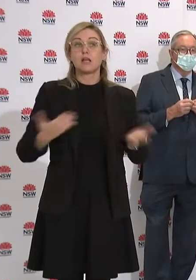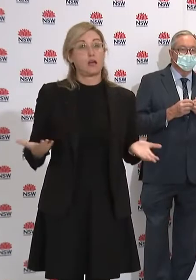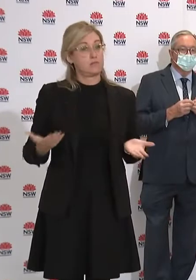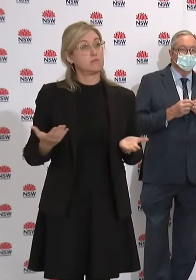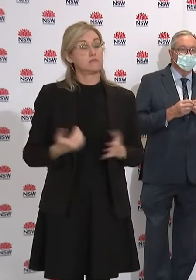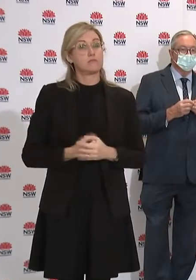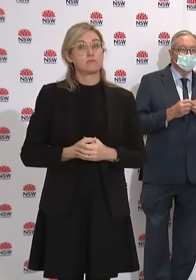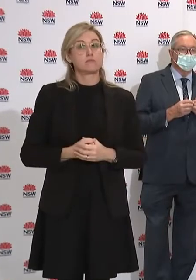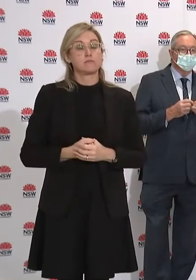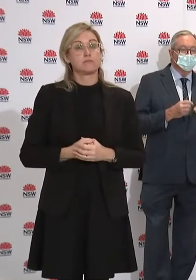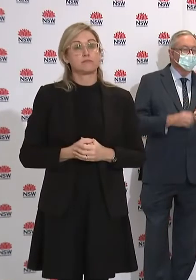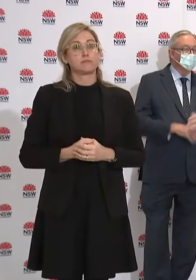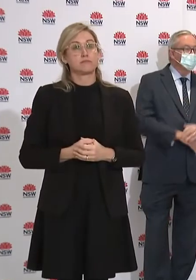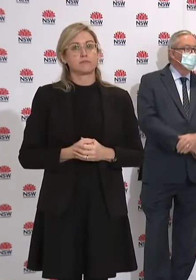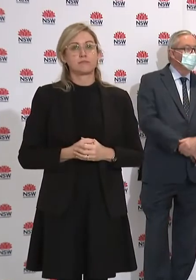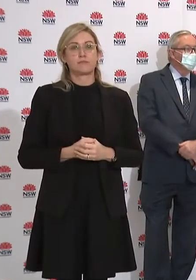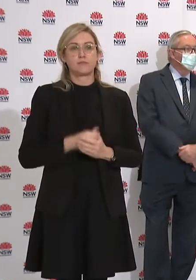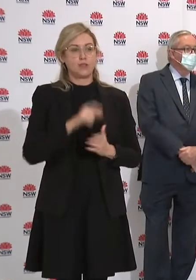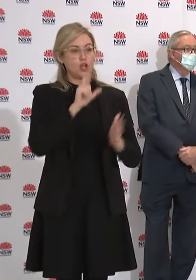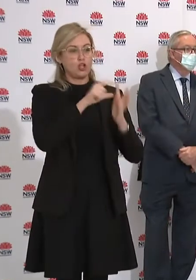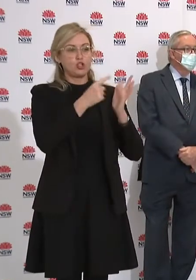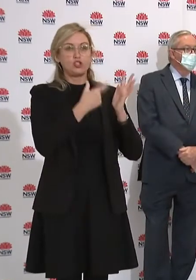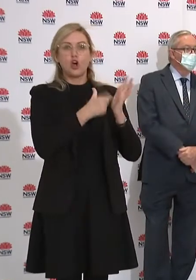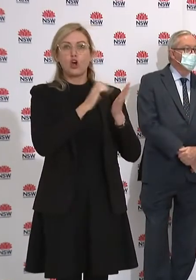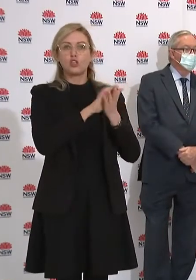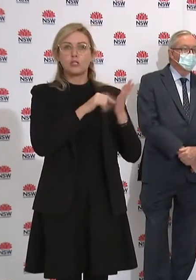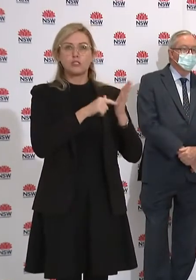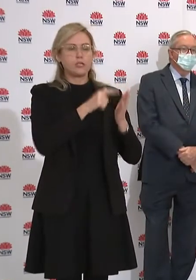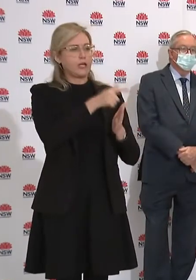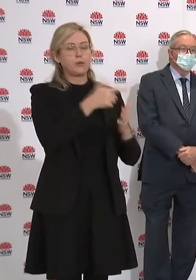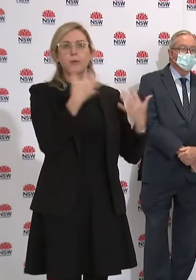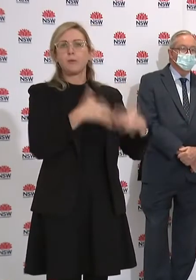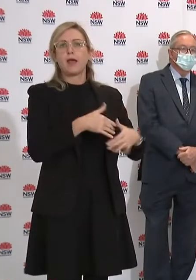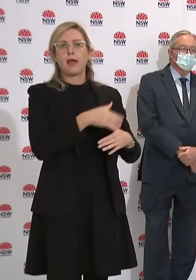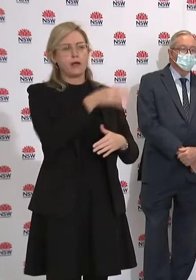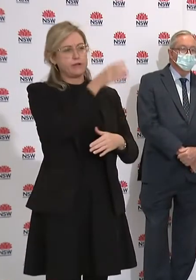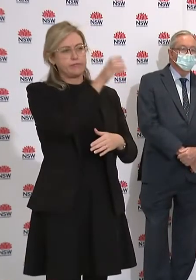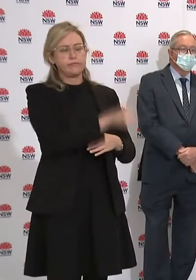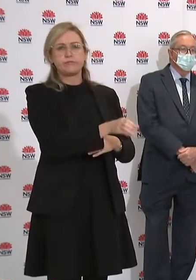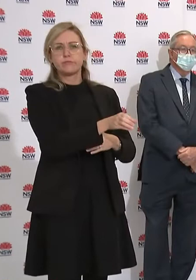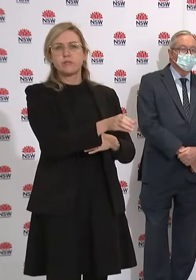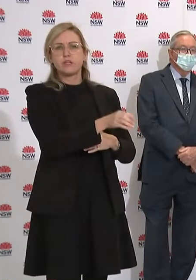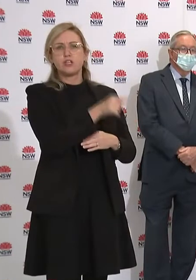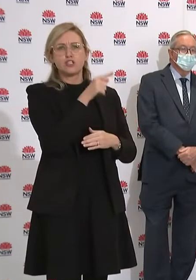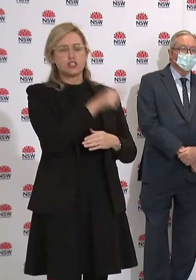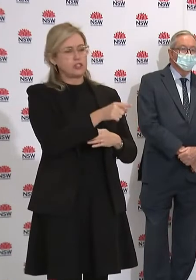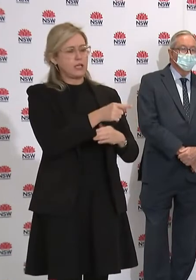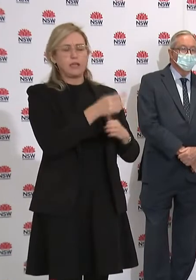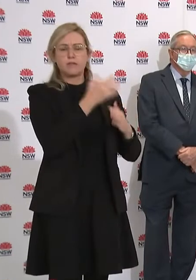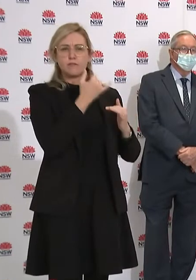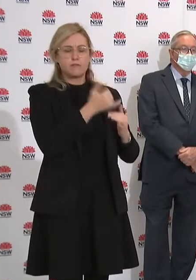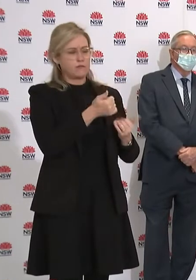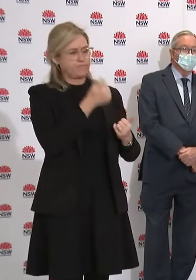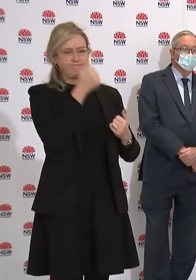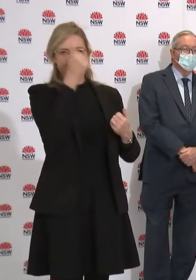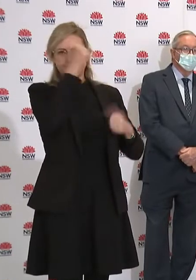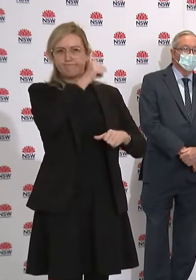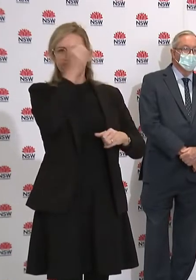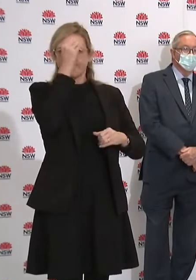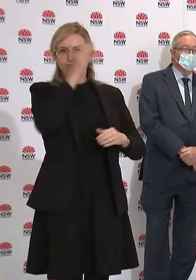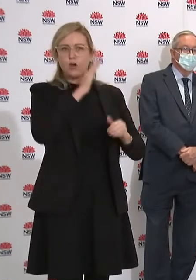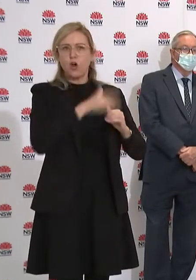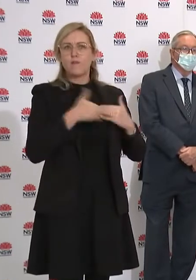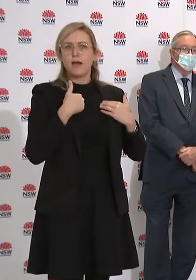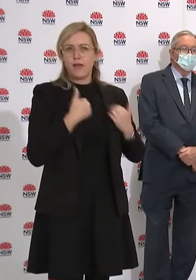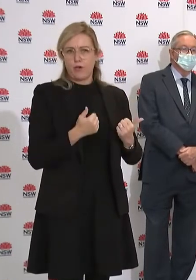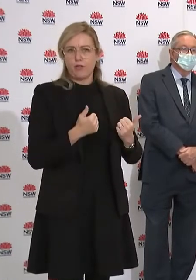is, for me, the most respected medical person in Australia in public health. If she is saying it's okay